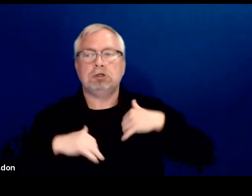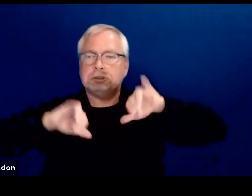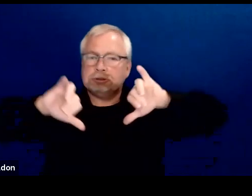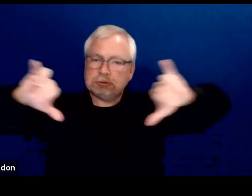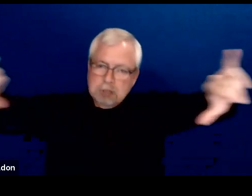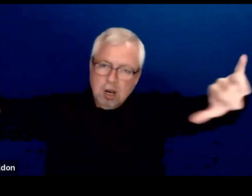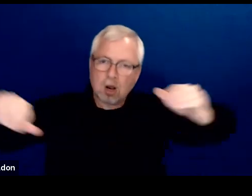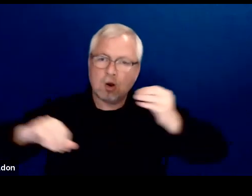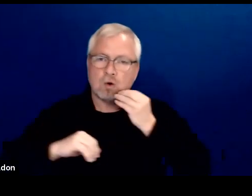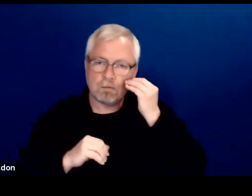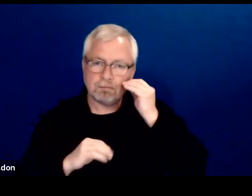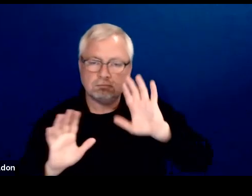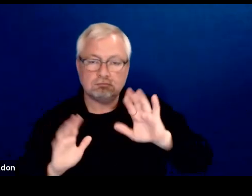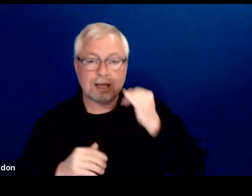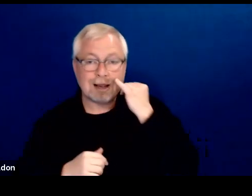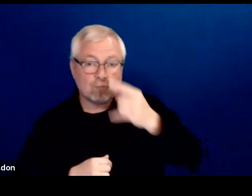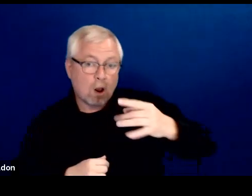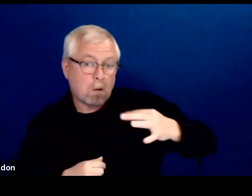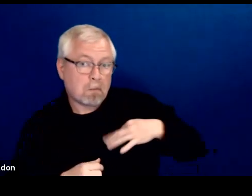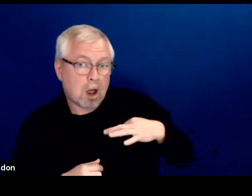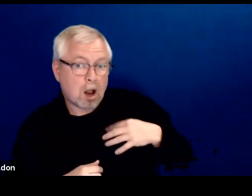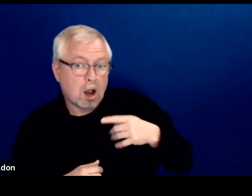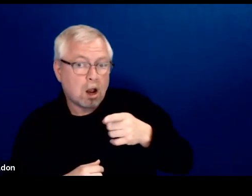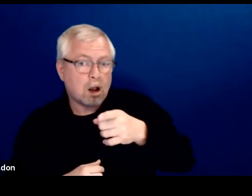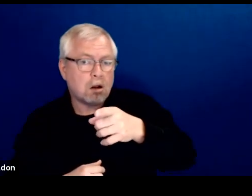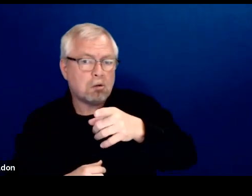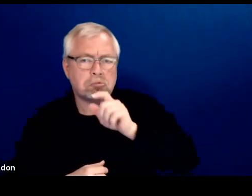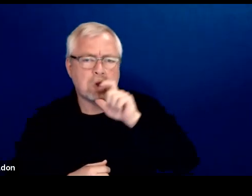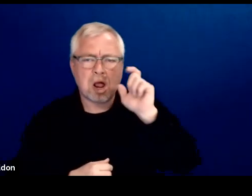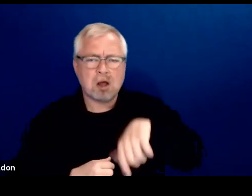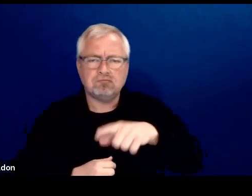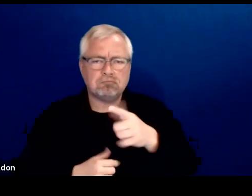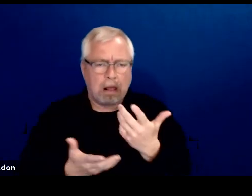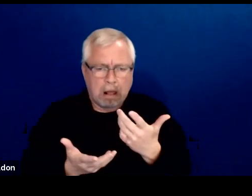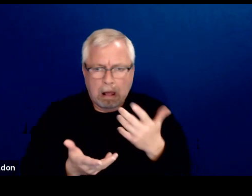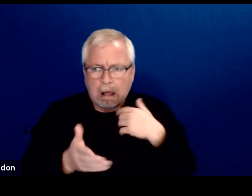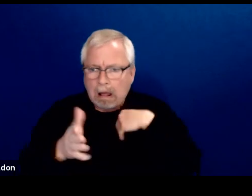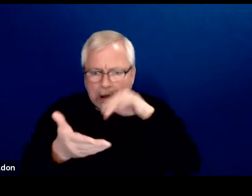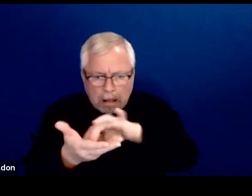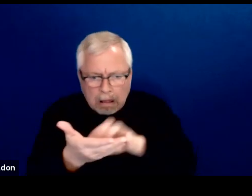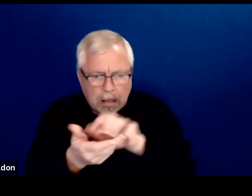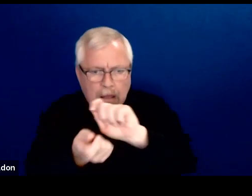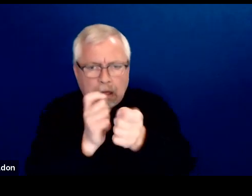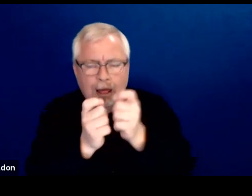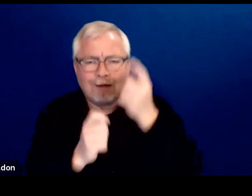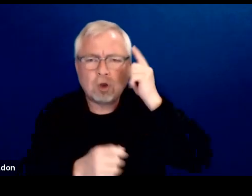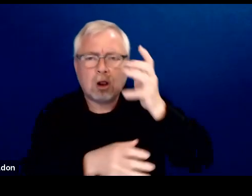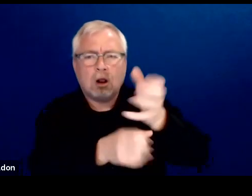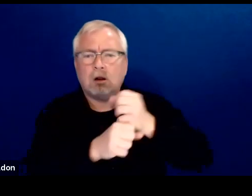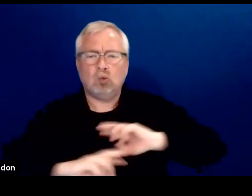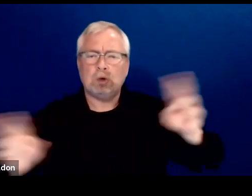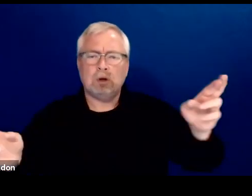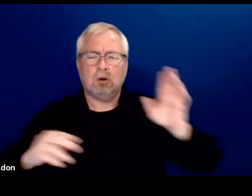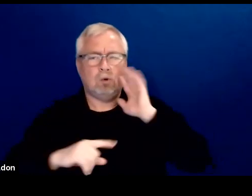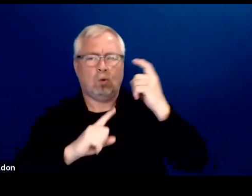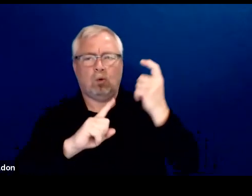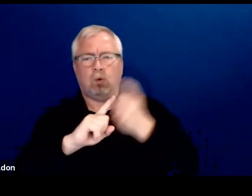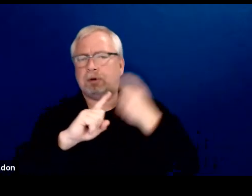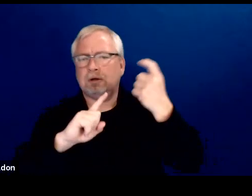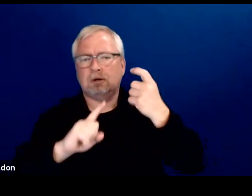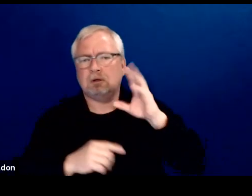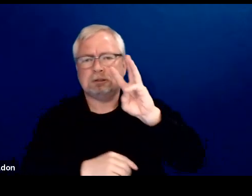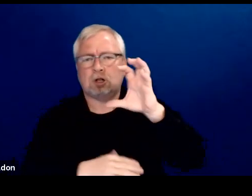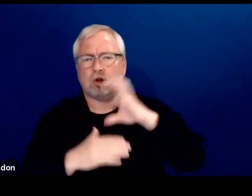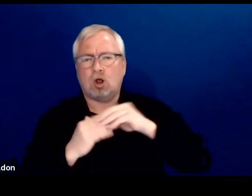for that money, you don't have to do anything additional. If you're in the system, we will proactively reach out to you with that additional $600 as fast as we